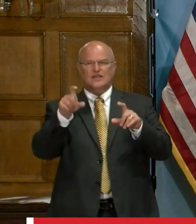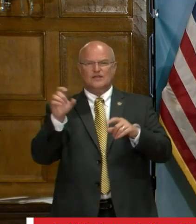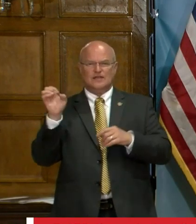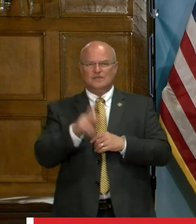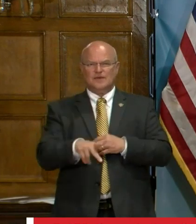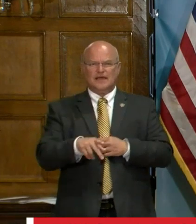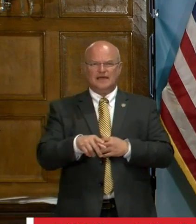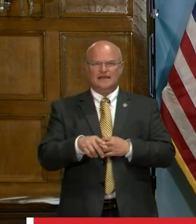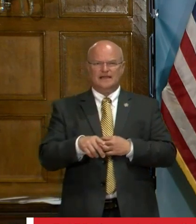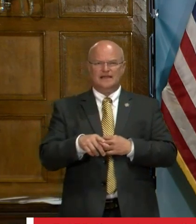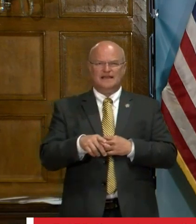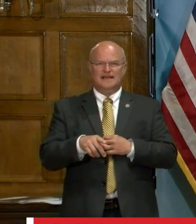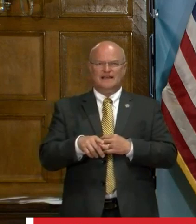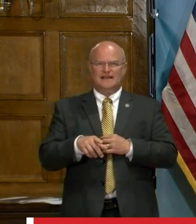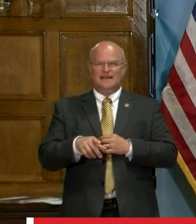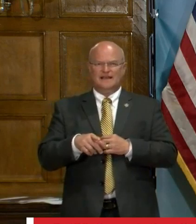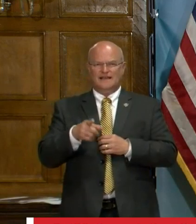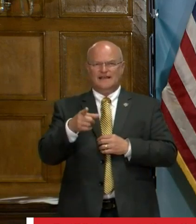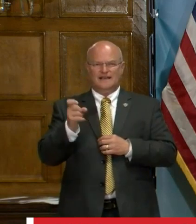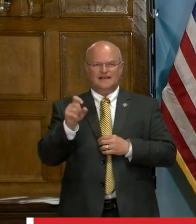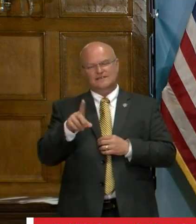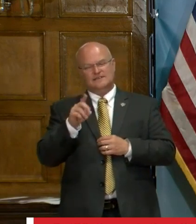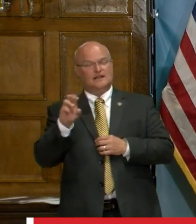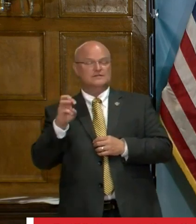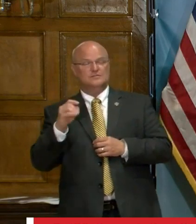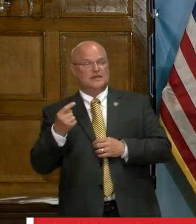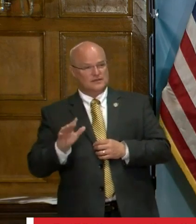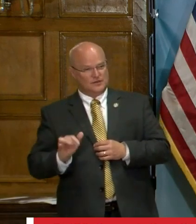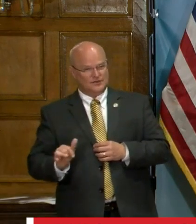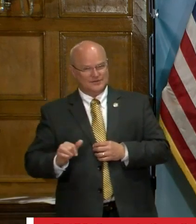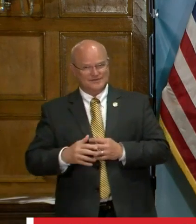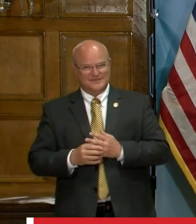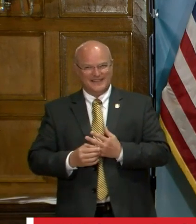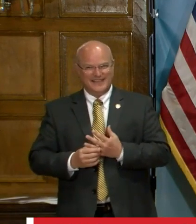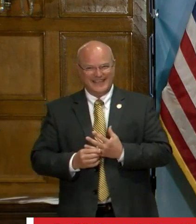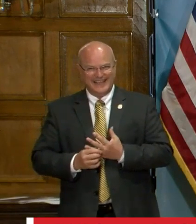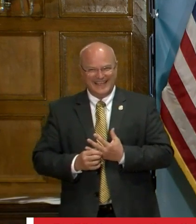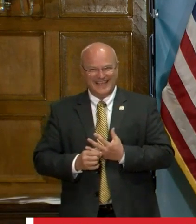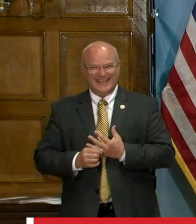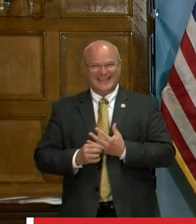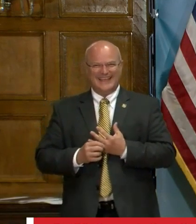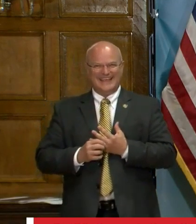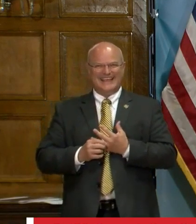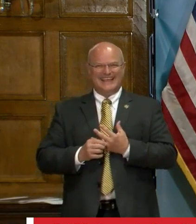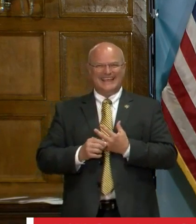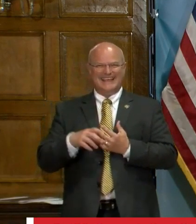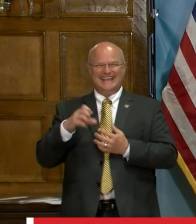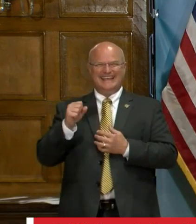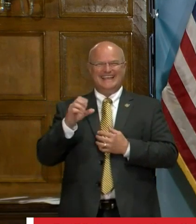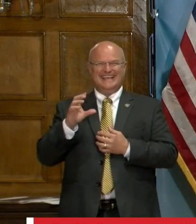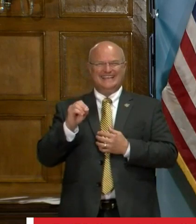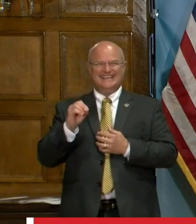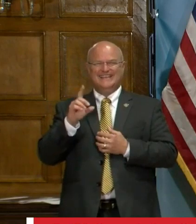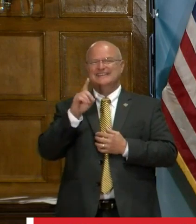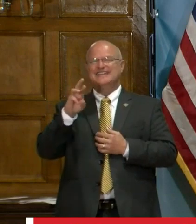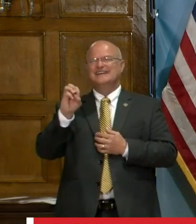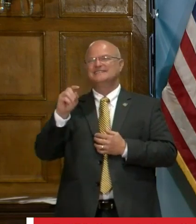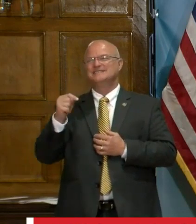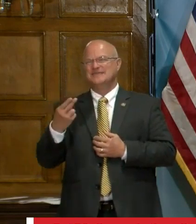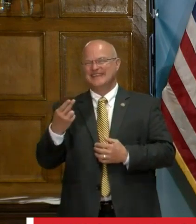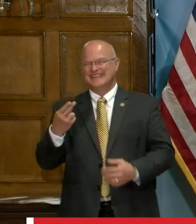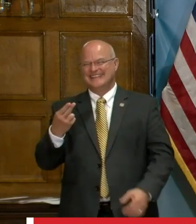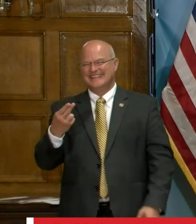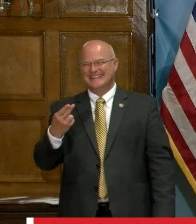question. We'll come back to that. How about that? Well, I got one for doctors. All right. So, Dr.